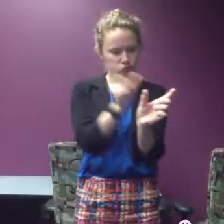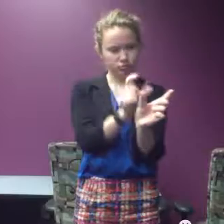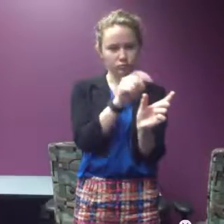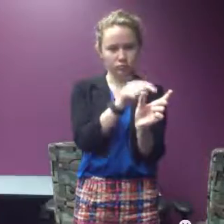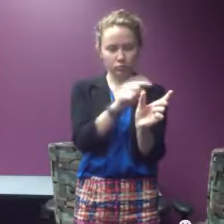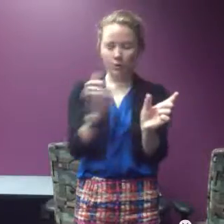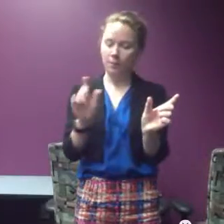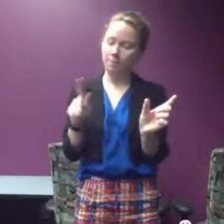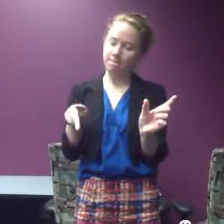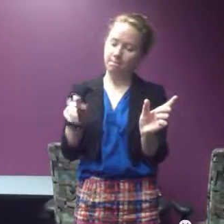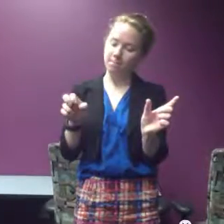So the word parameter,